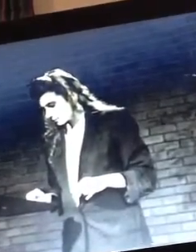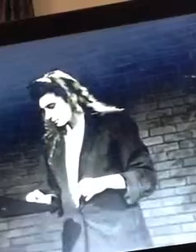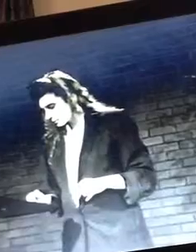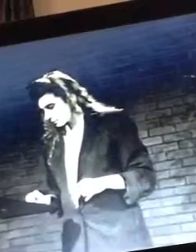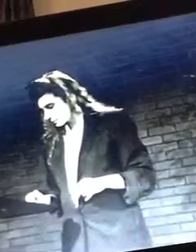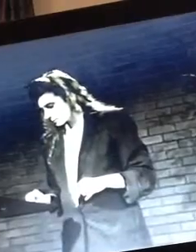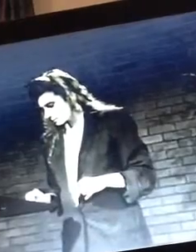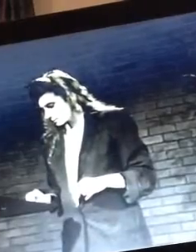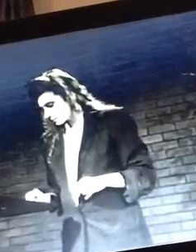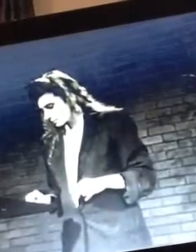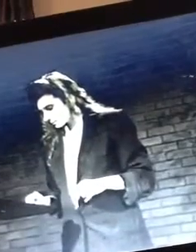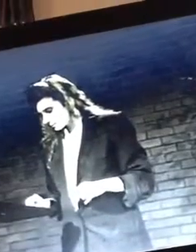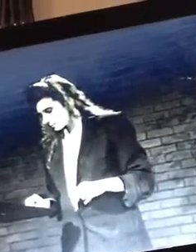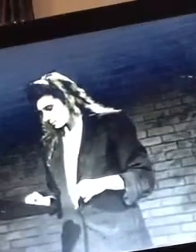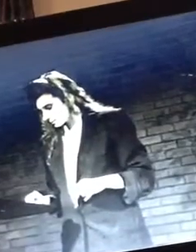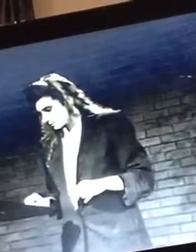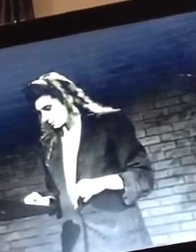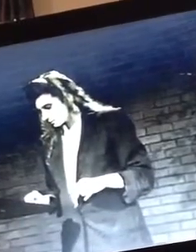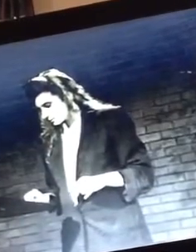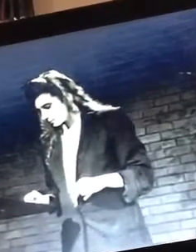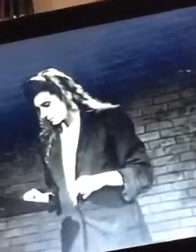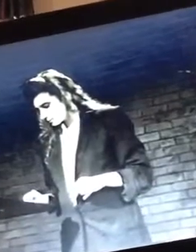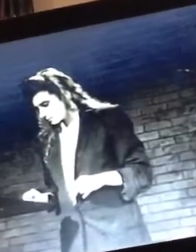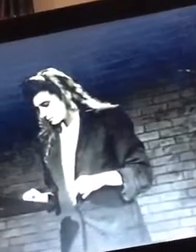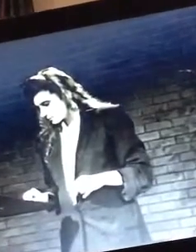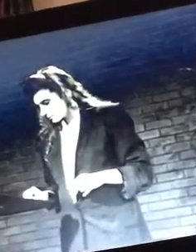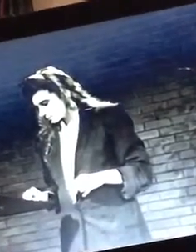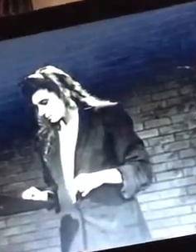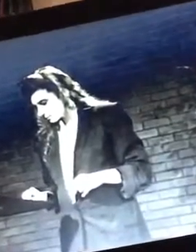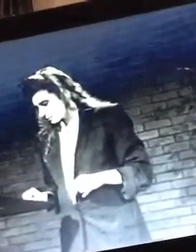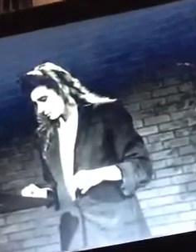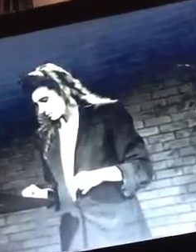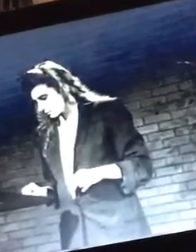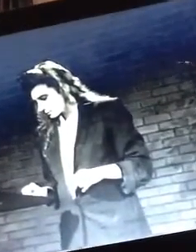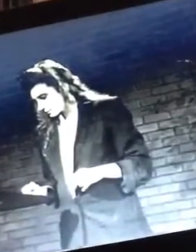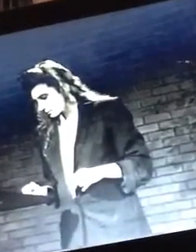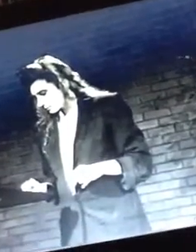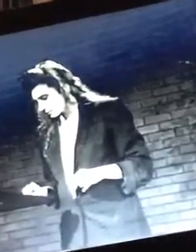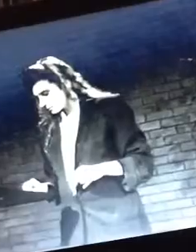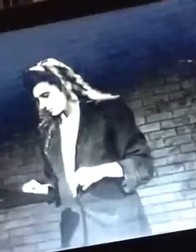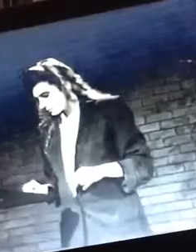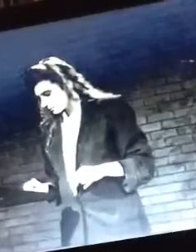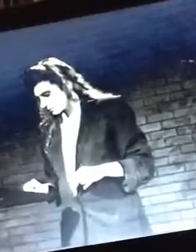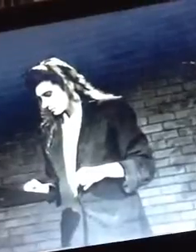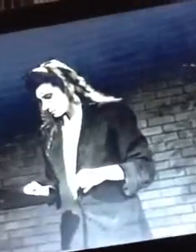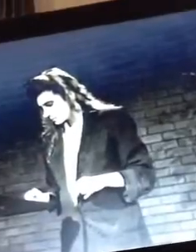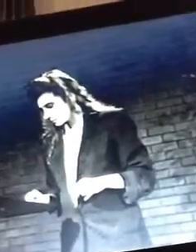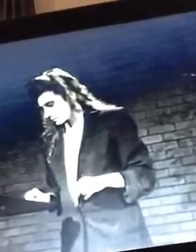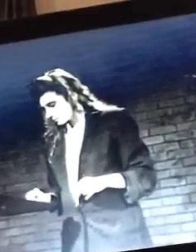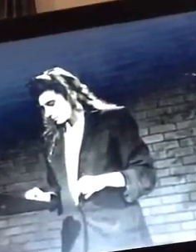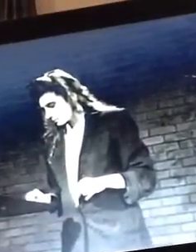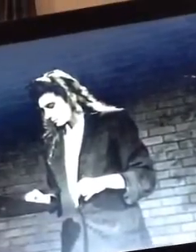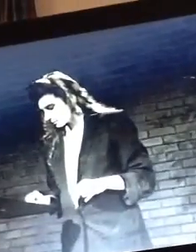is places of public accommodations, which is private companies. People get them both confused because they both start with